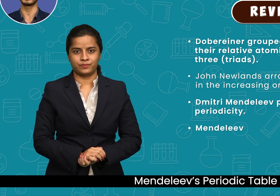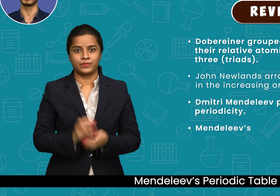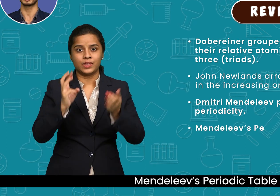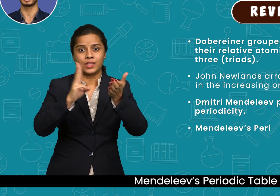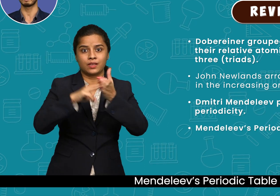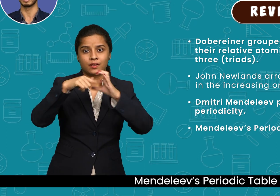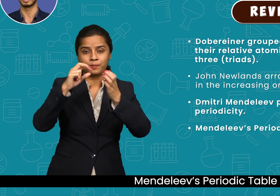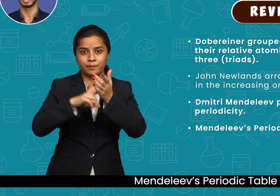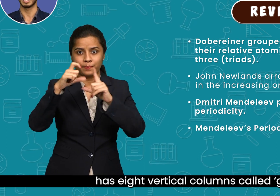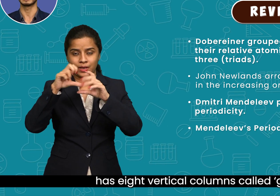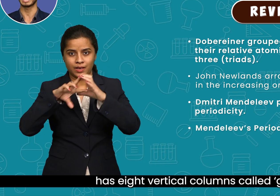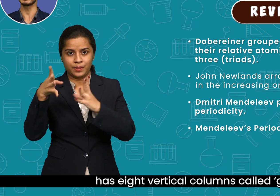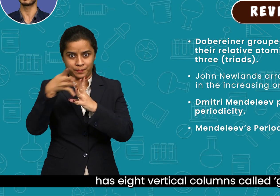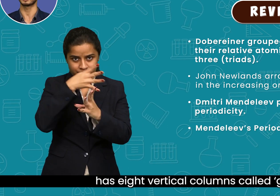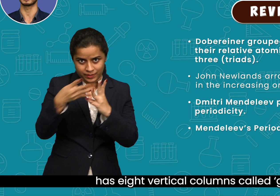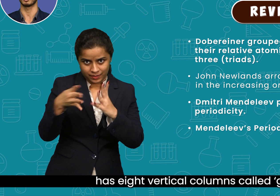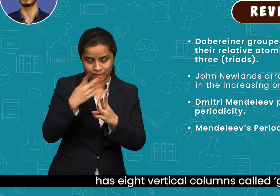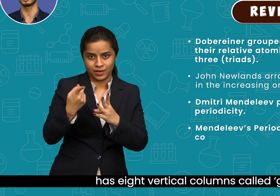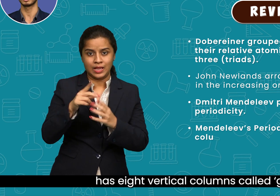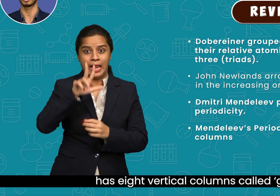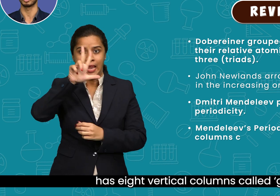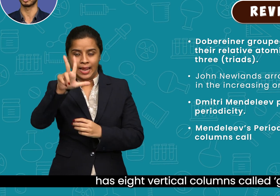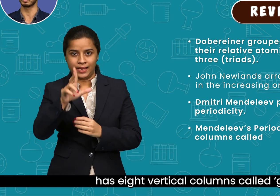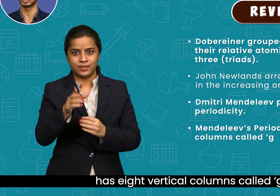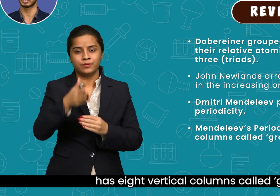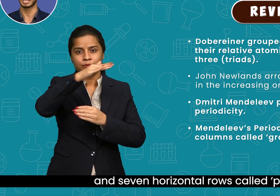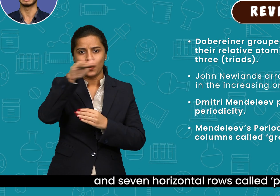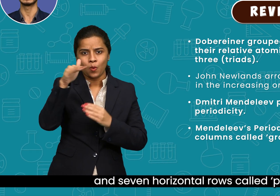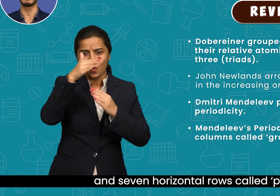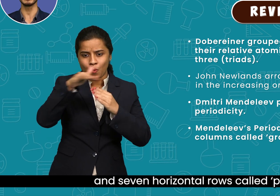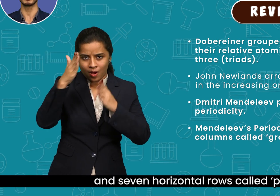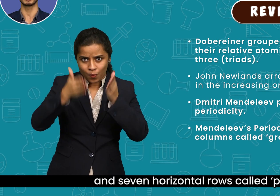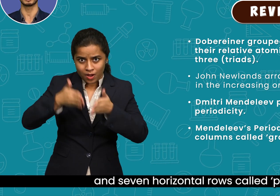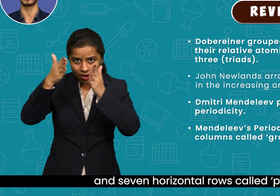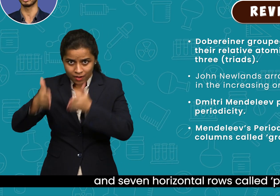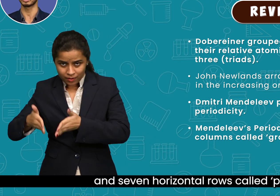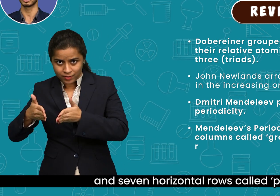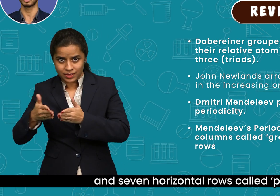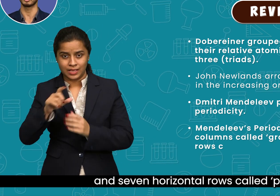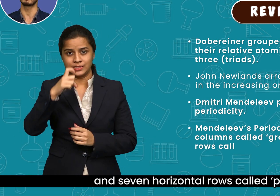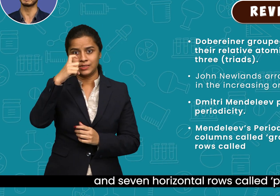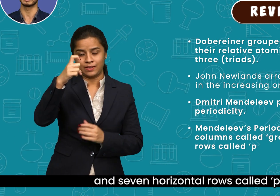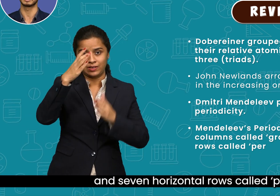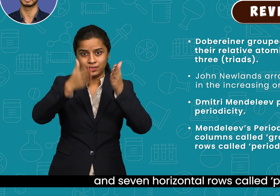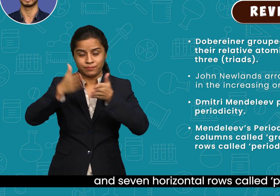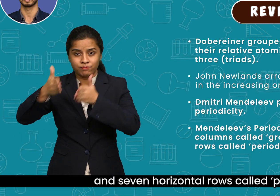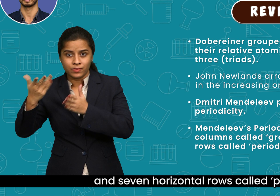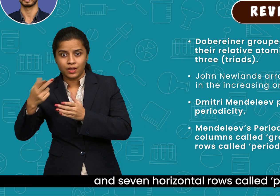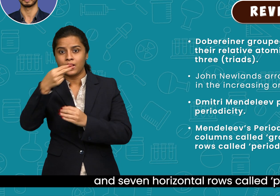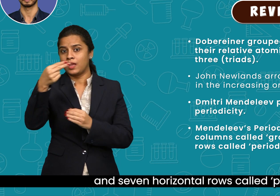Mendeleev's periodic table has 8 vertical columns called groups and 7 horizontal rows called